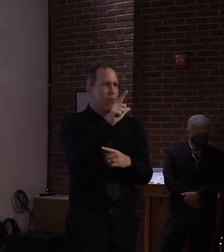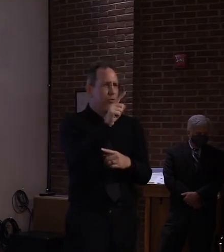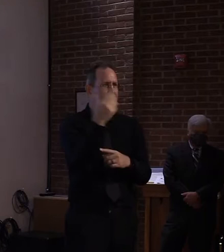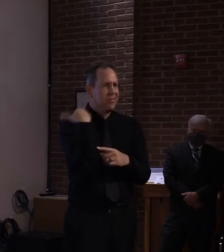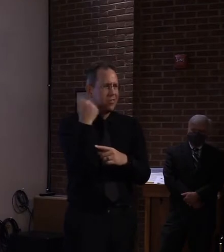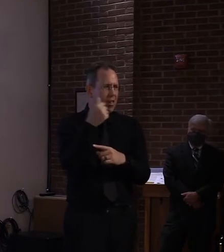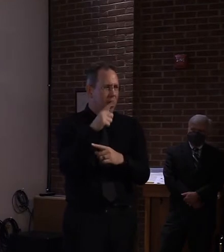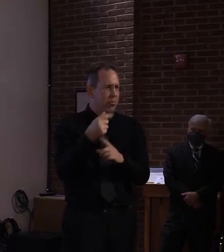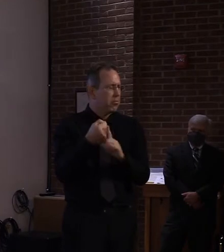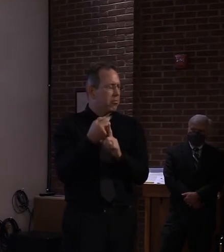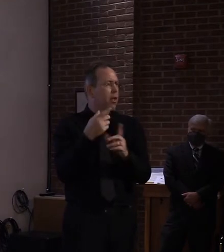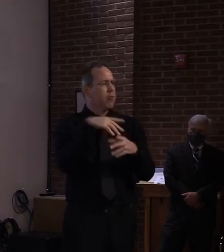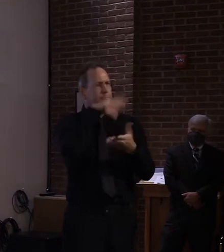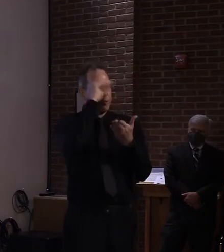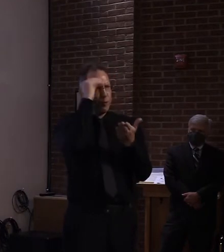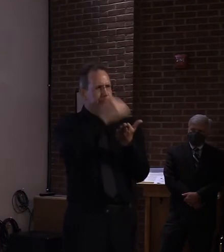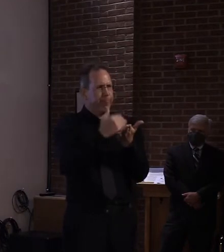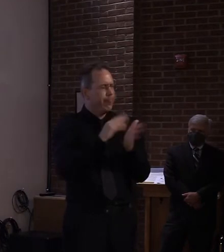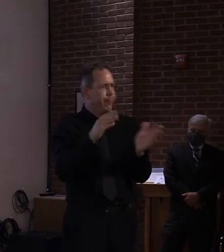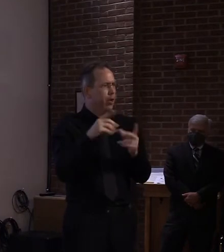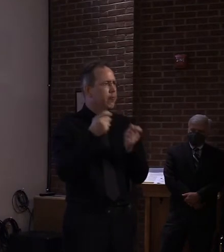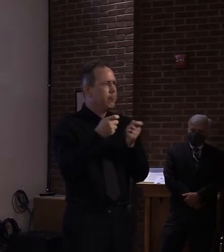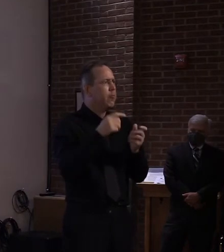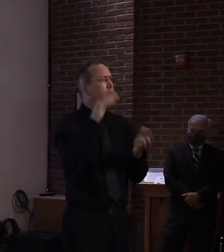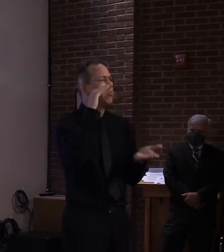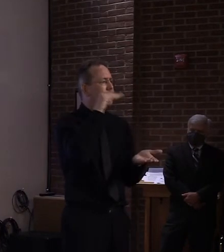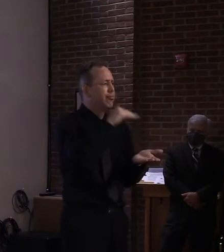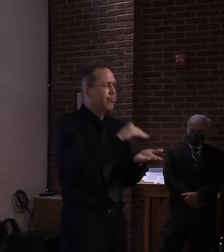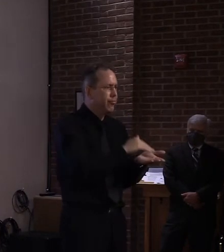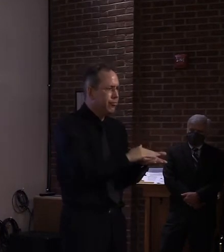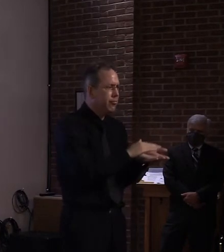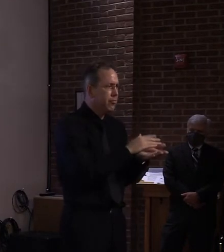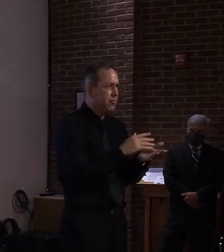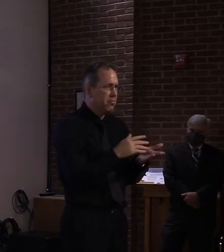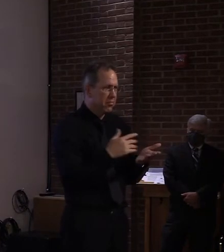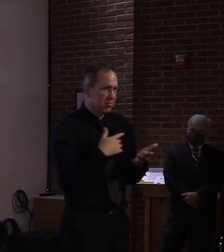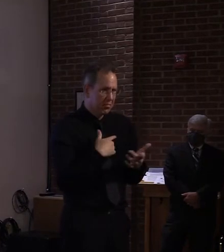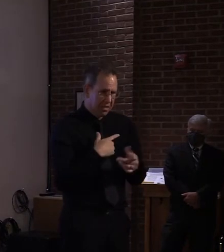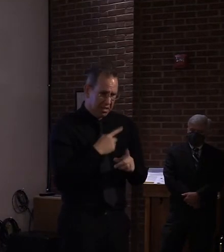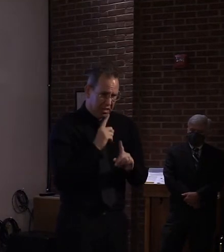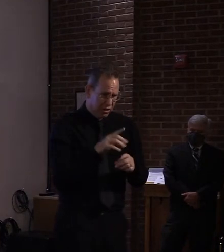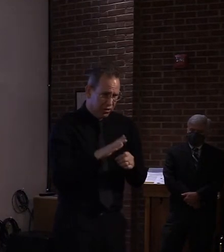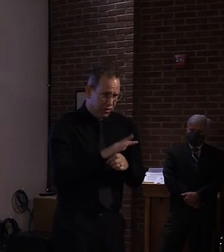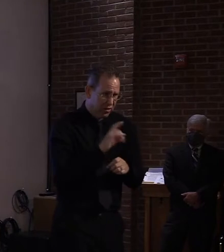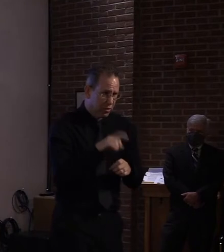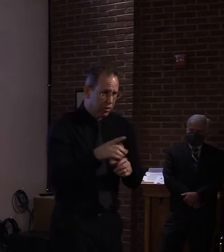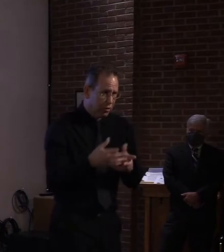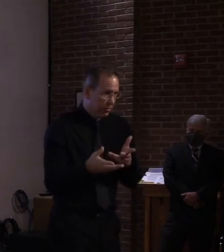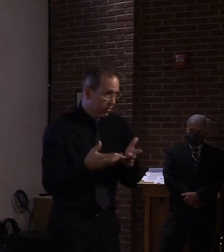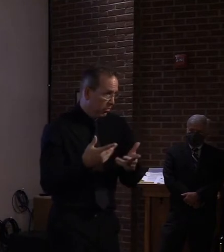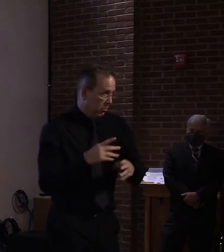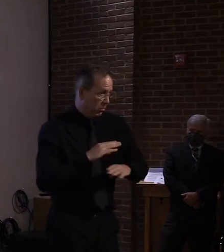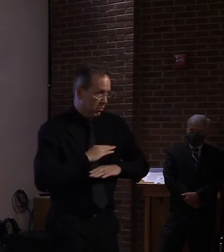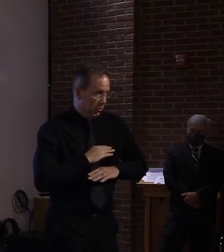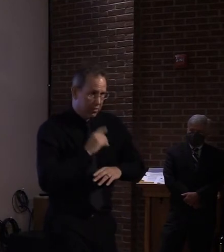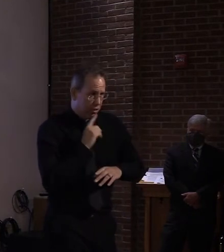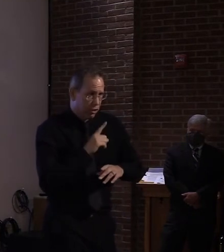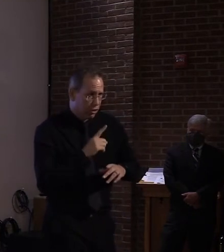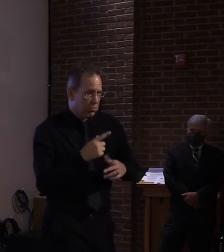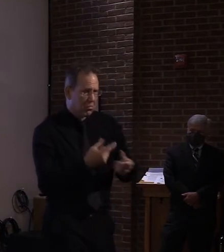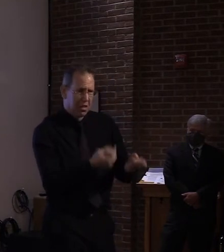Vermont. I don't know if I answered everything you asked, so make sure I did or ask it